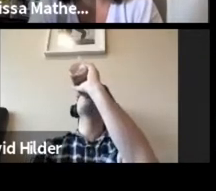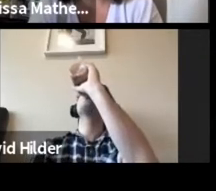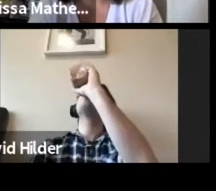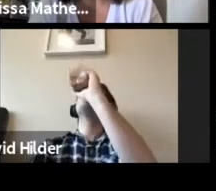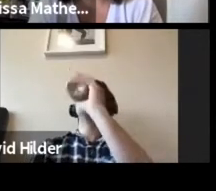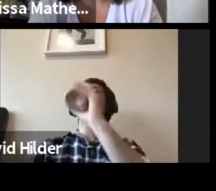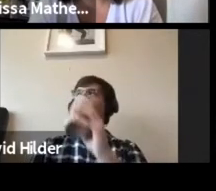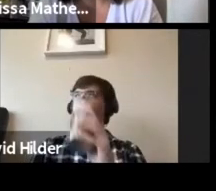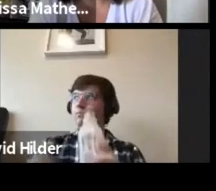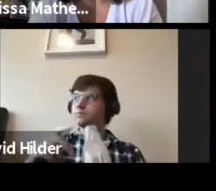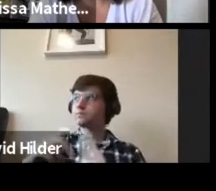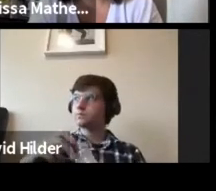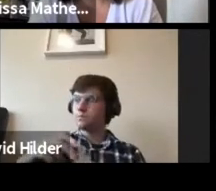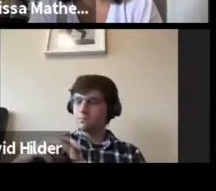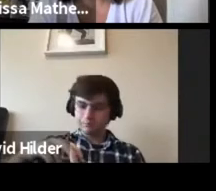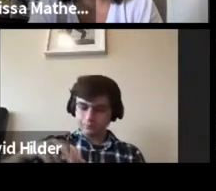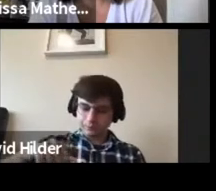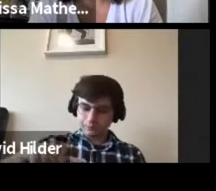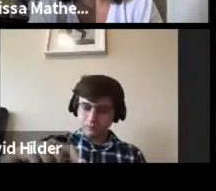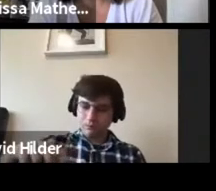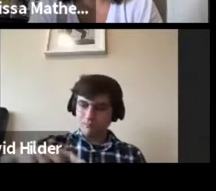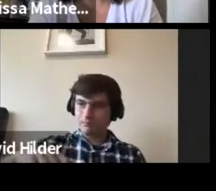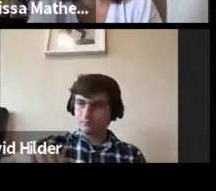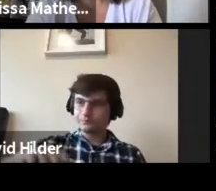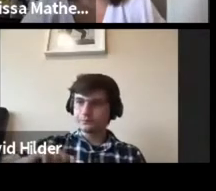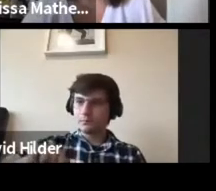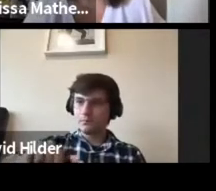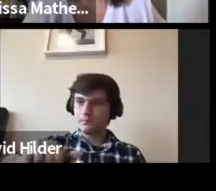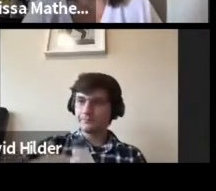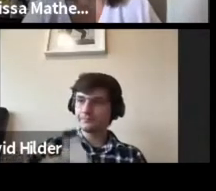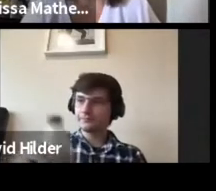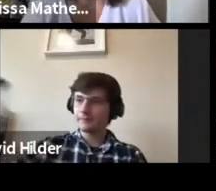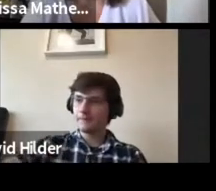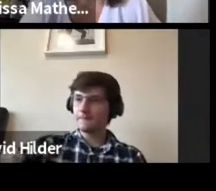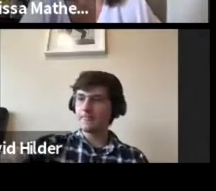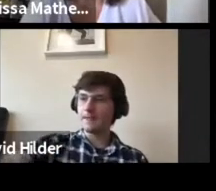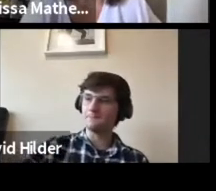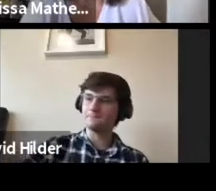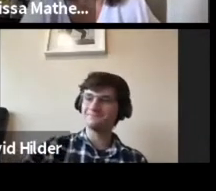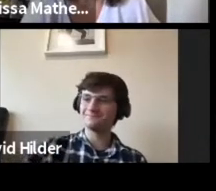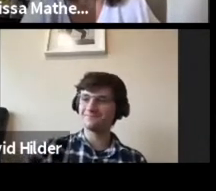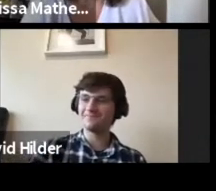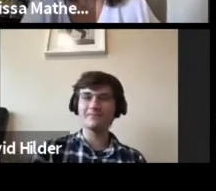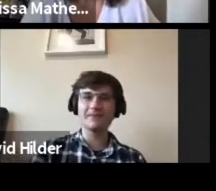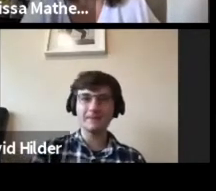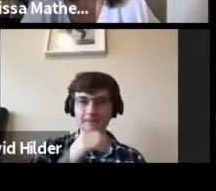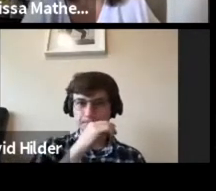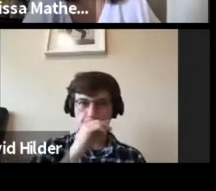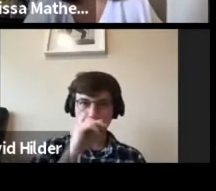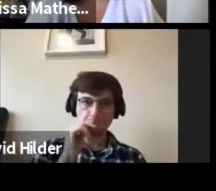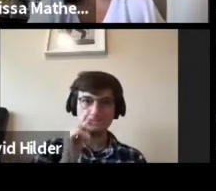history seem accessible, sexy, and fun. All right, Yento,